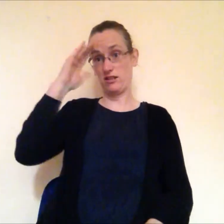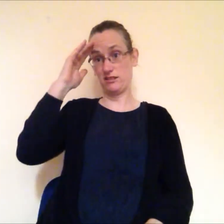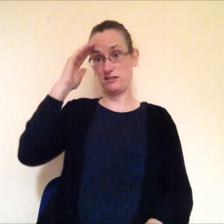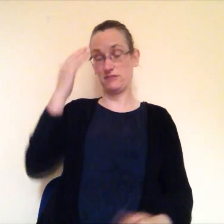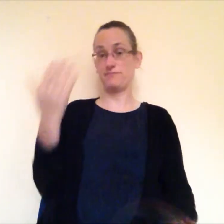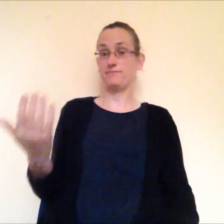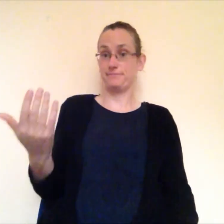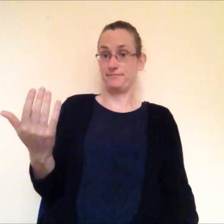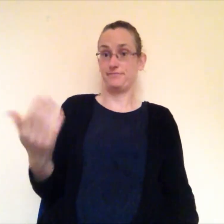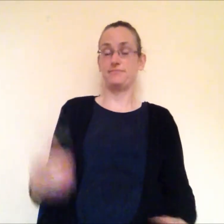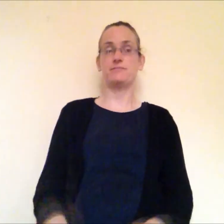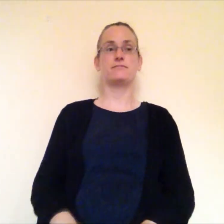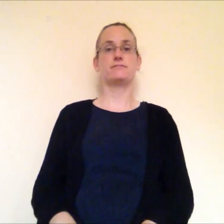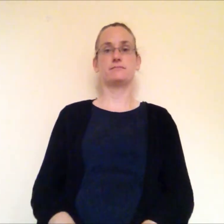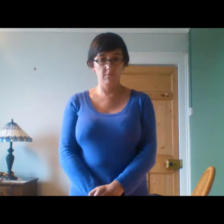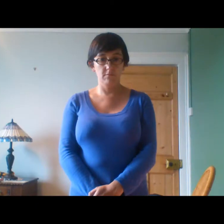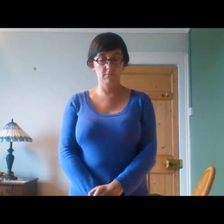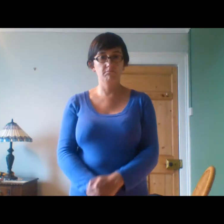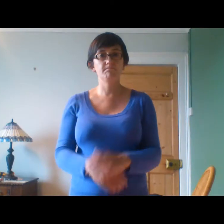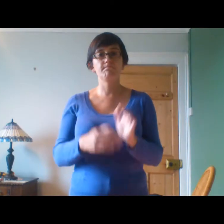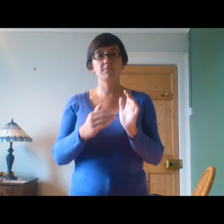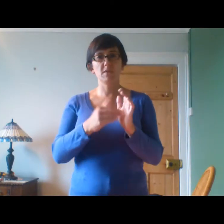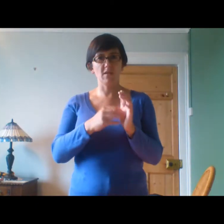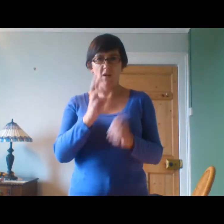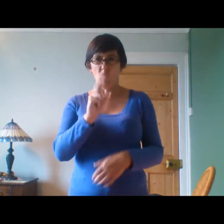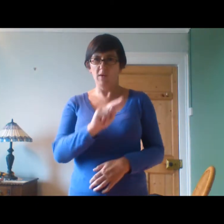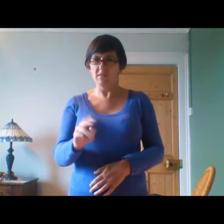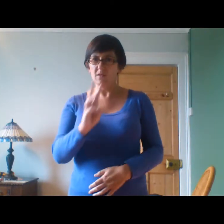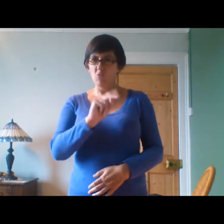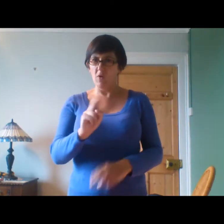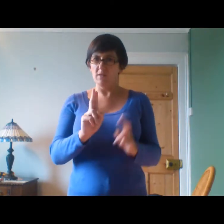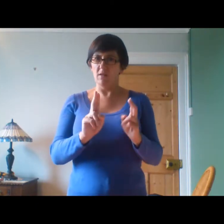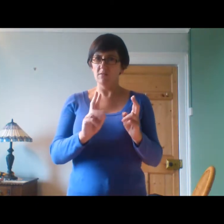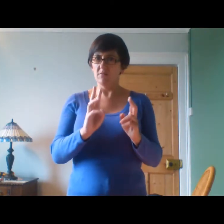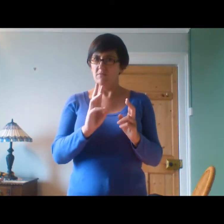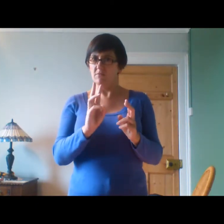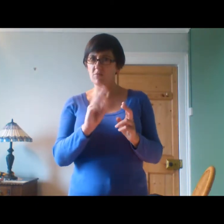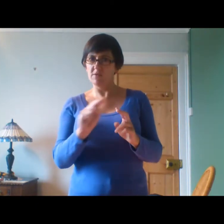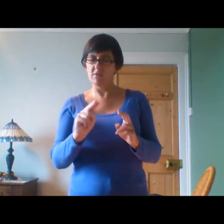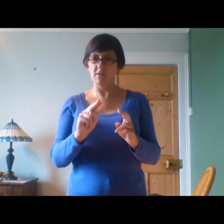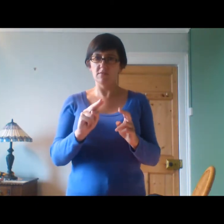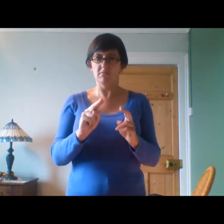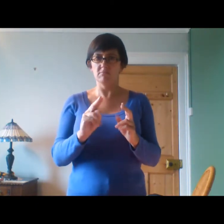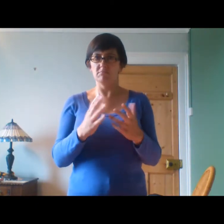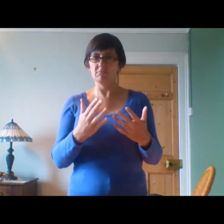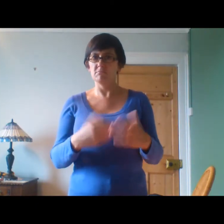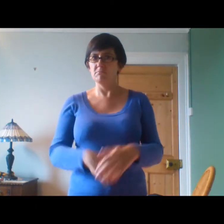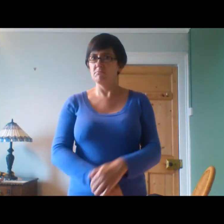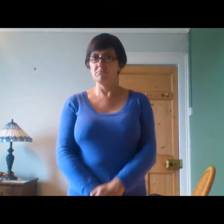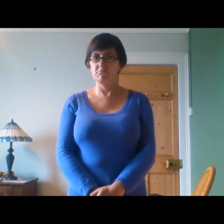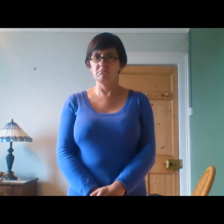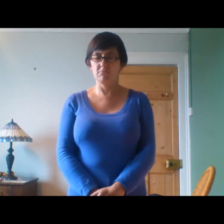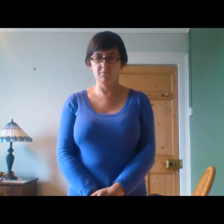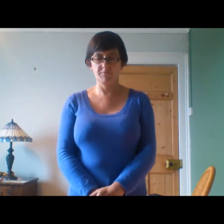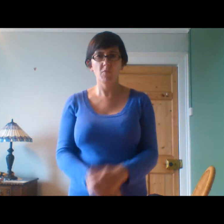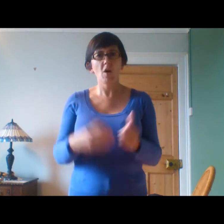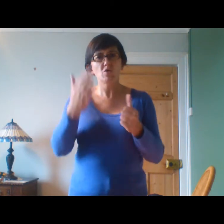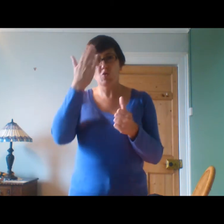as official languages? And why shouldn't he be? And why shouldn't he be? Do you know, Gerrie, in other countries, do they recognise